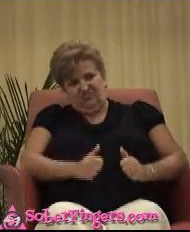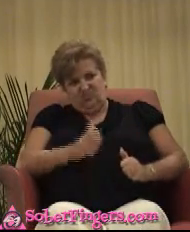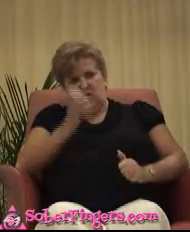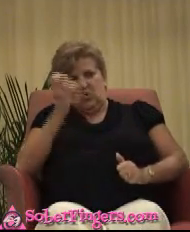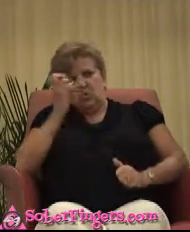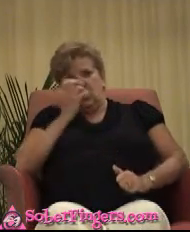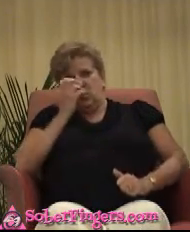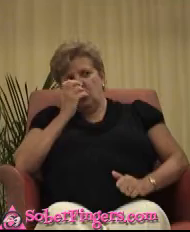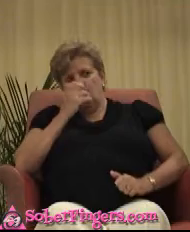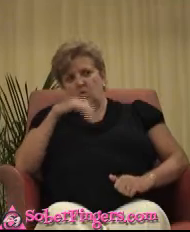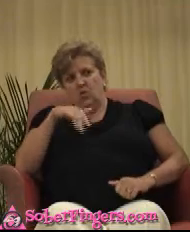list. And